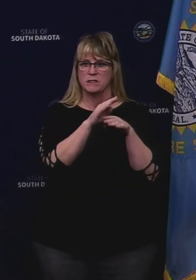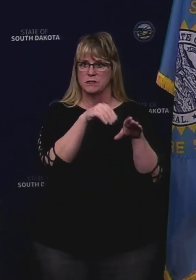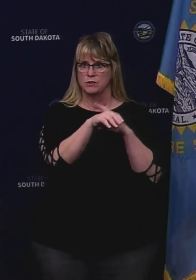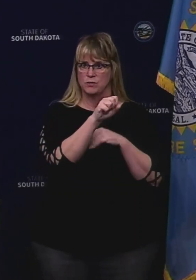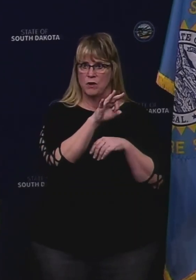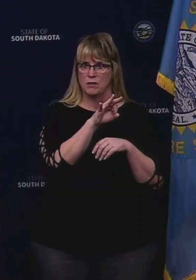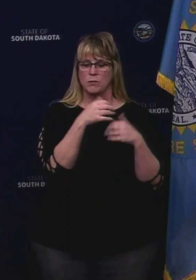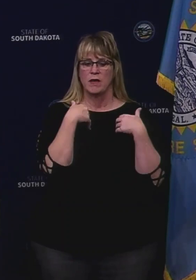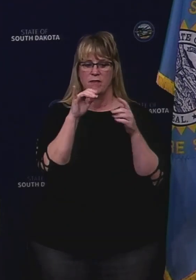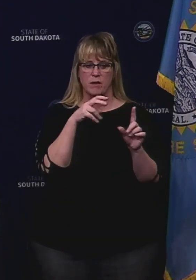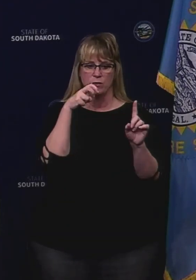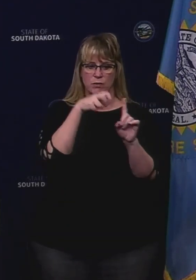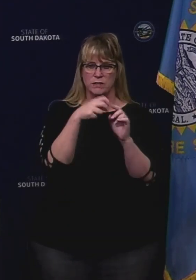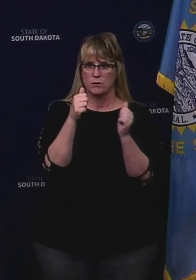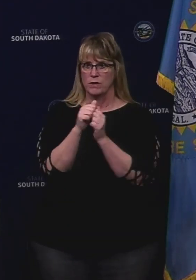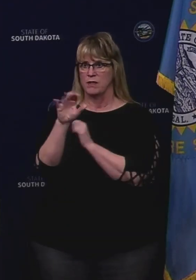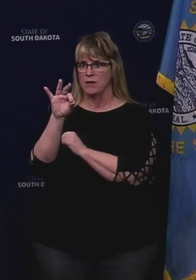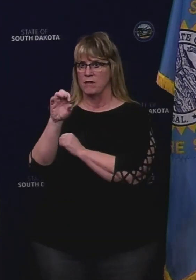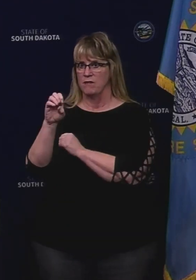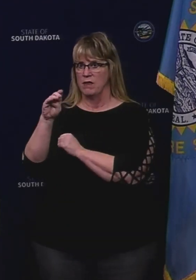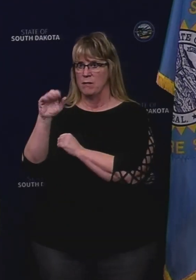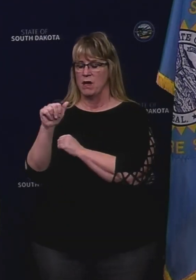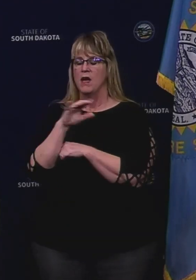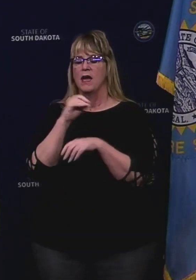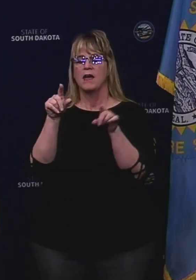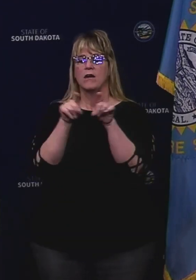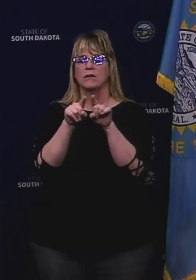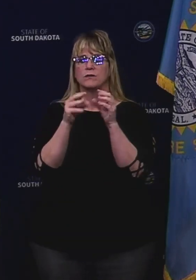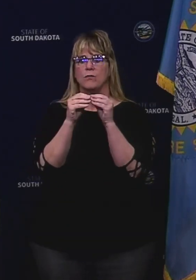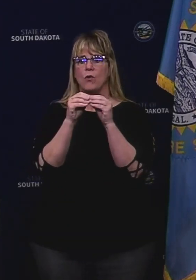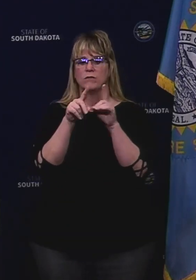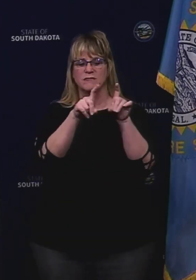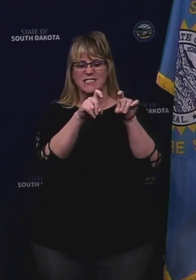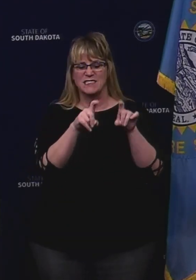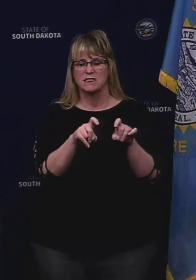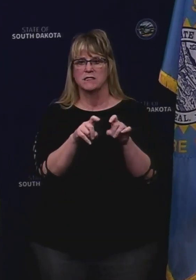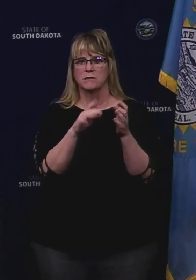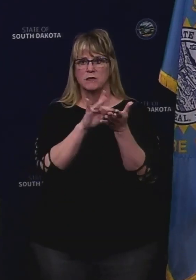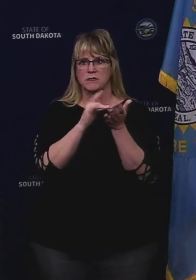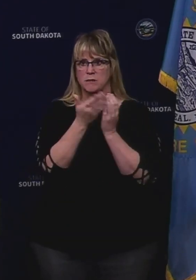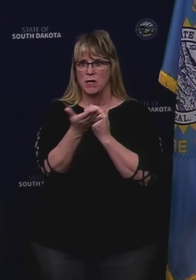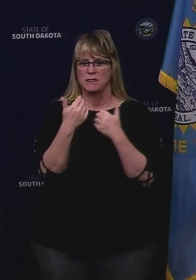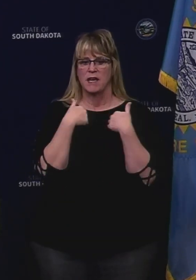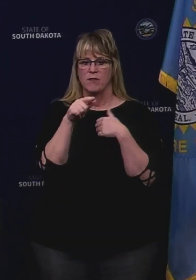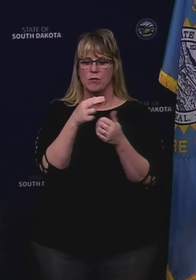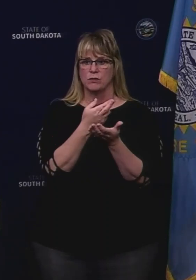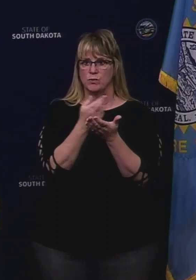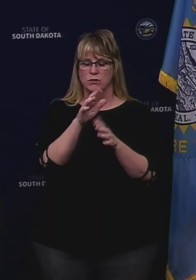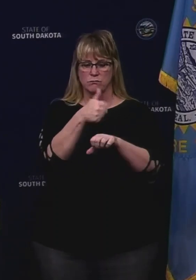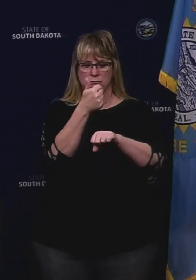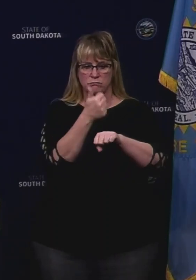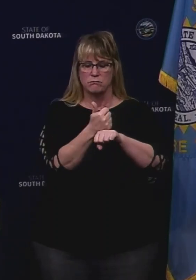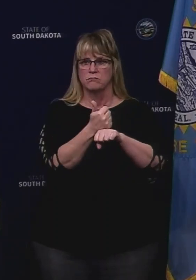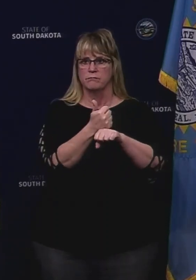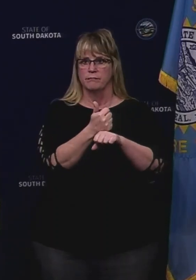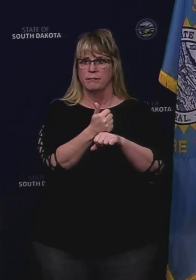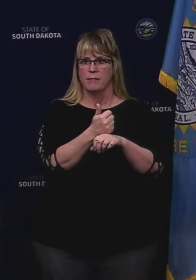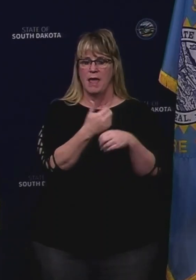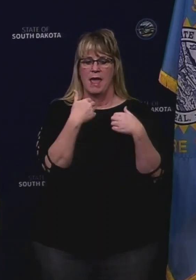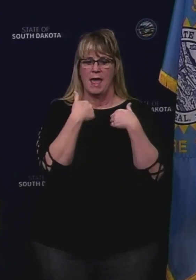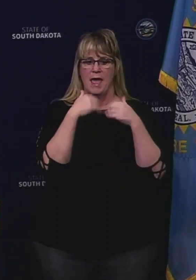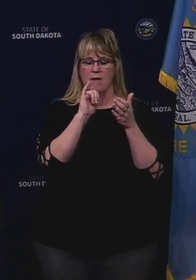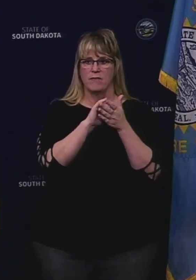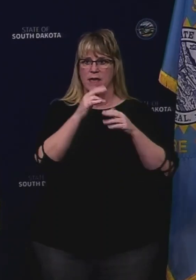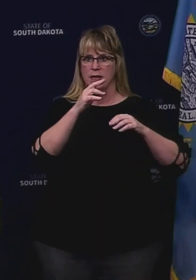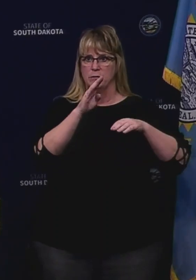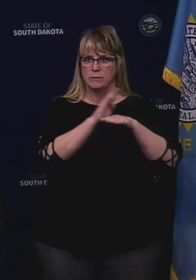and we've put that request in with FEMA, and also testing supplies so that we can get those resources in place so the facility can open